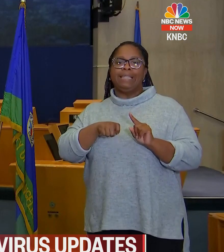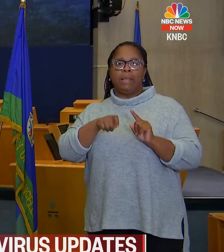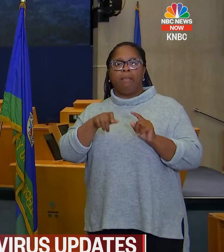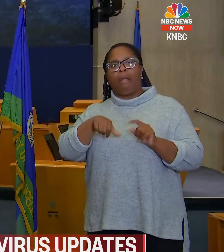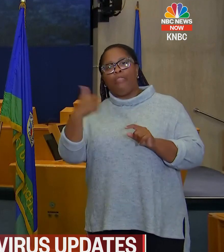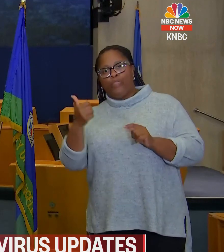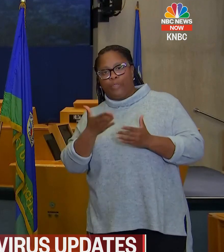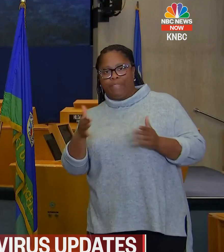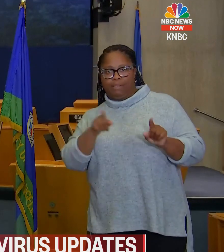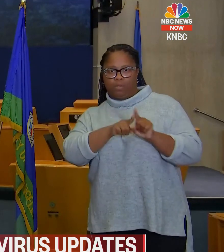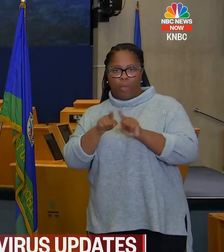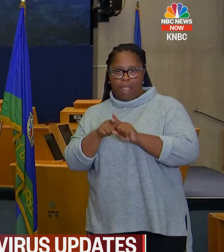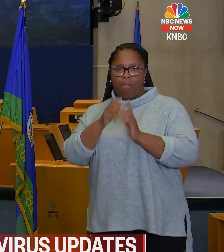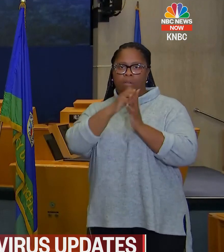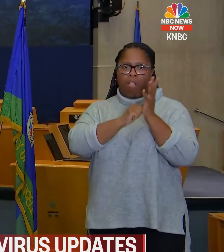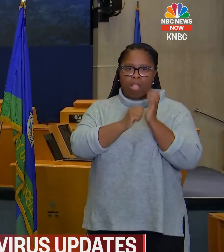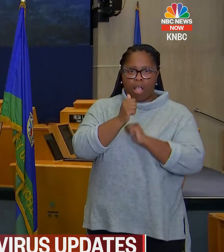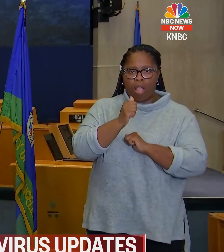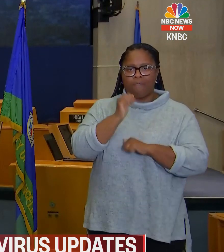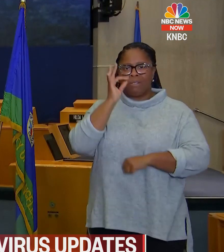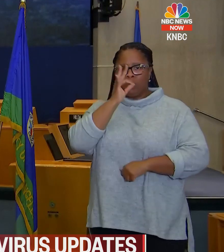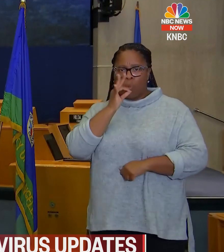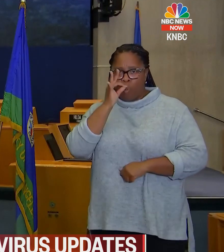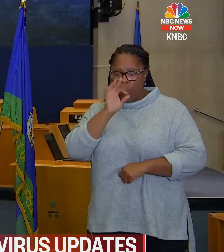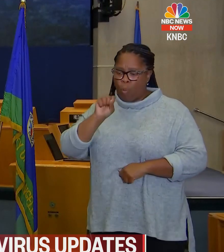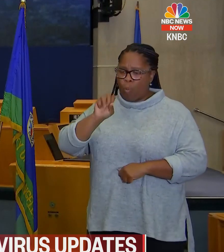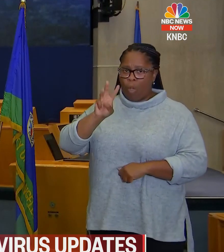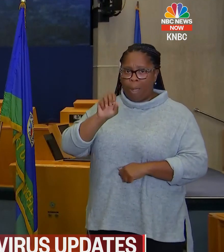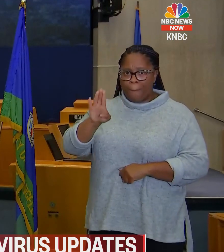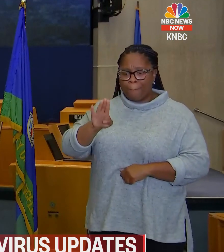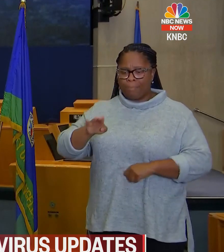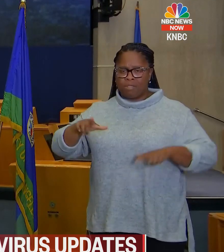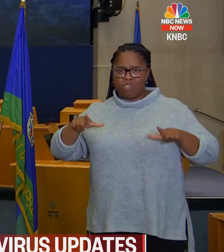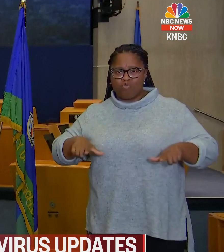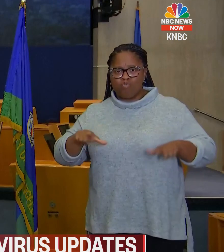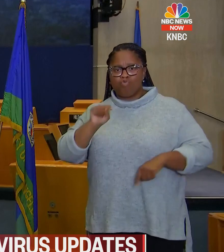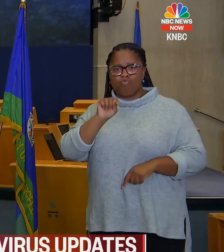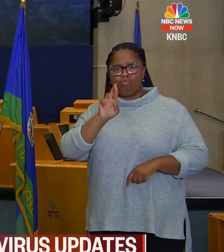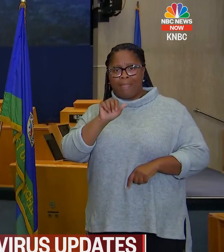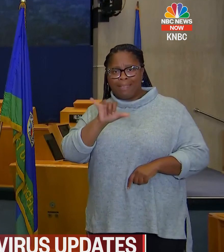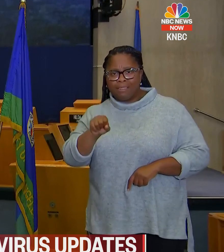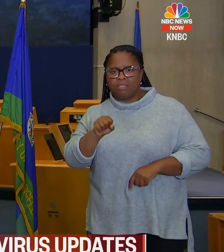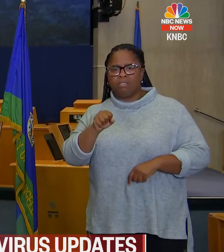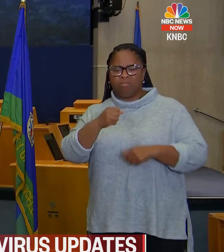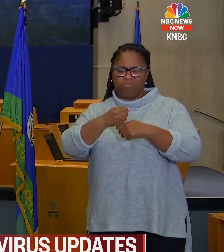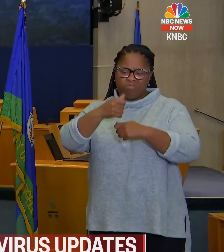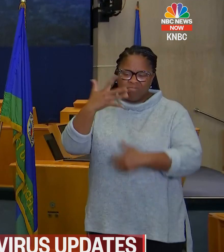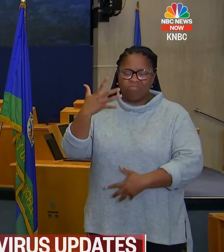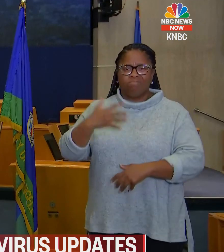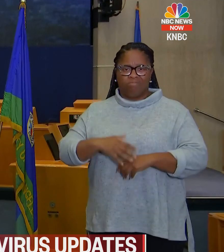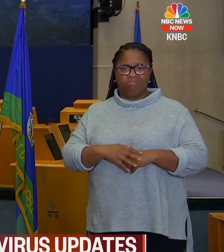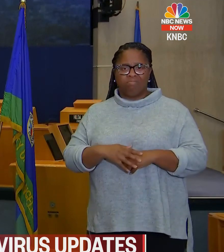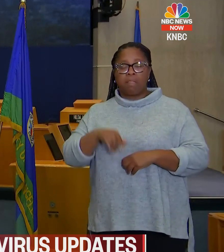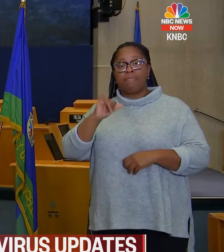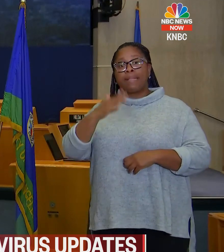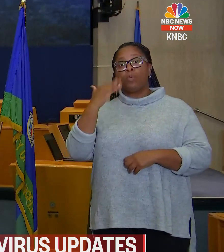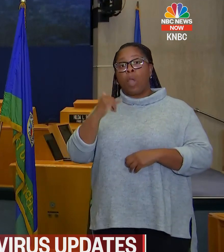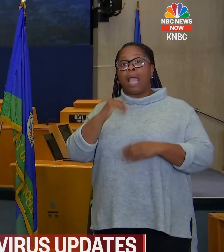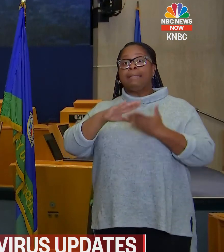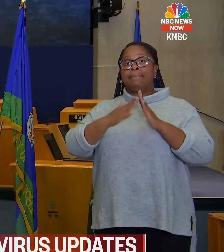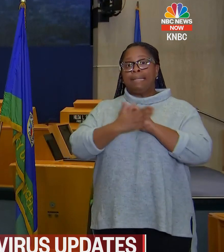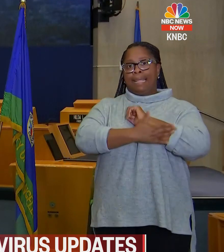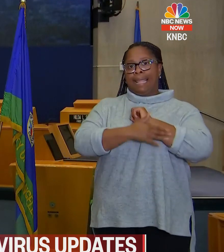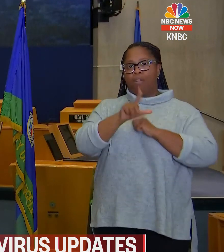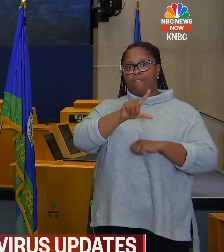swabs, gloves, trays, and more. Which is why the City and County of Los Angeles will be working together to address